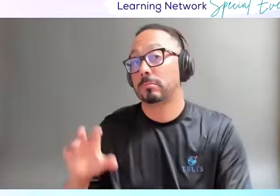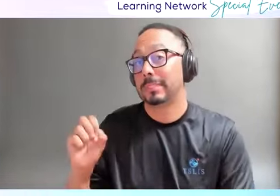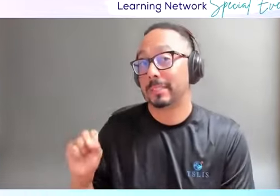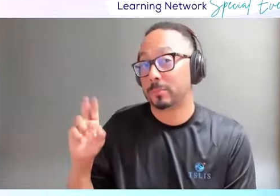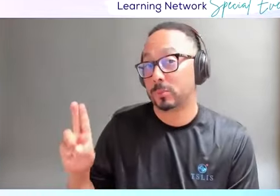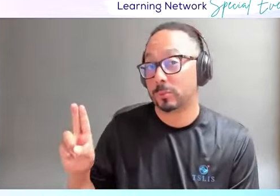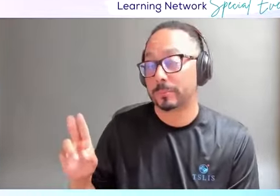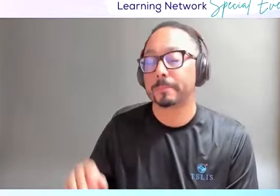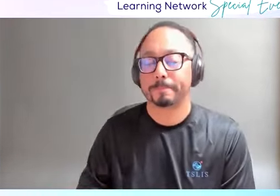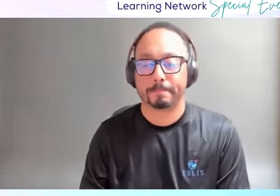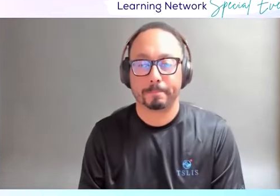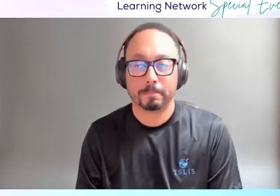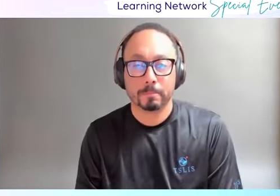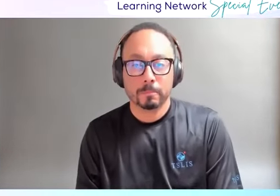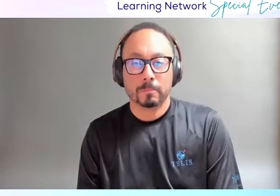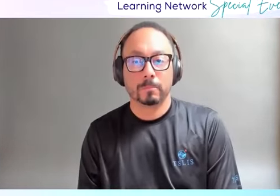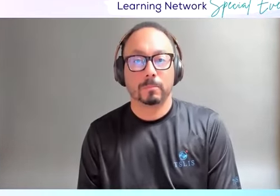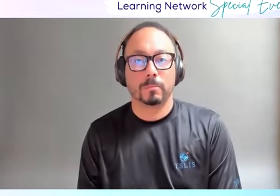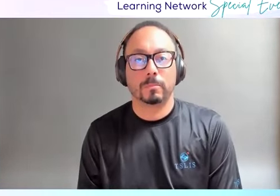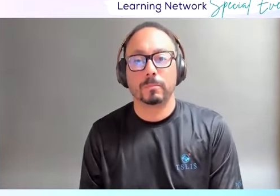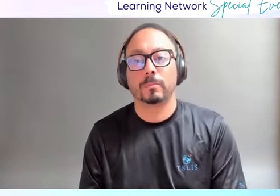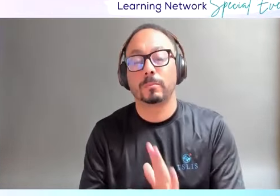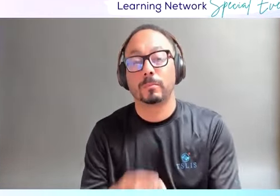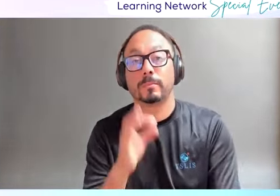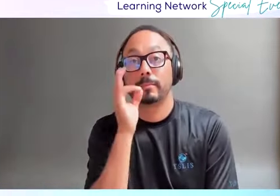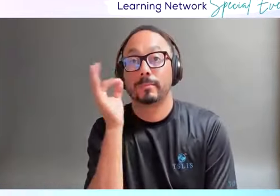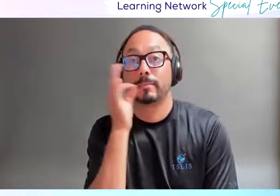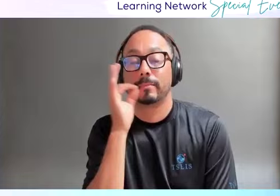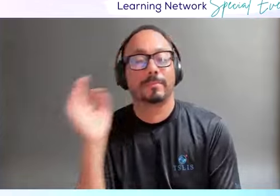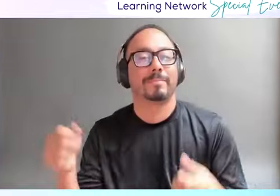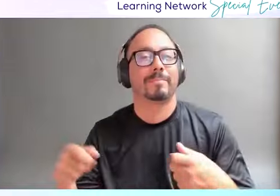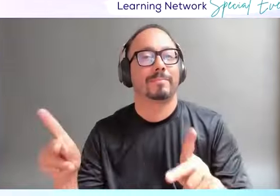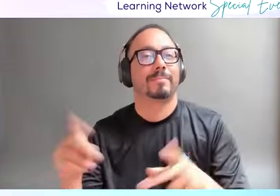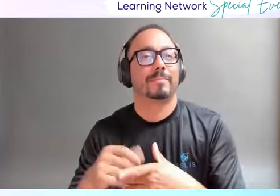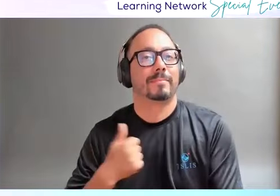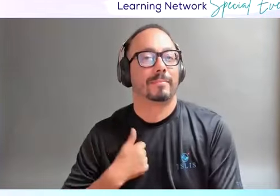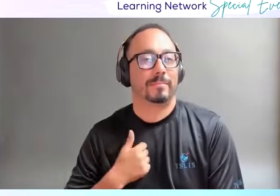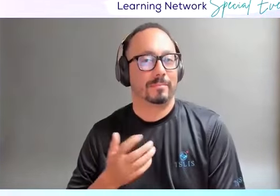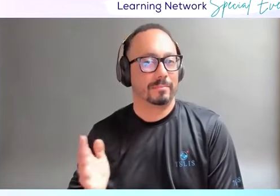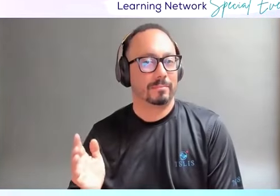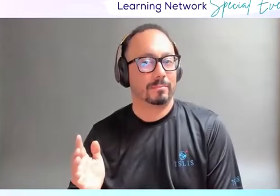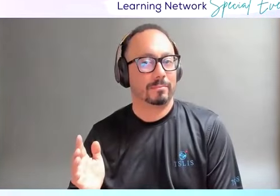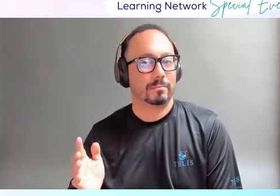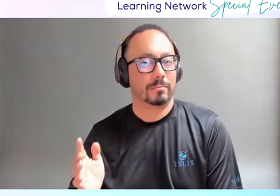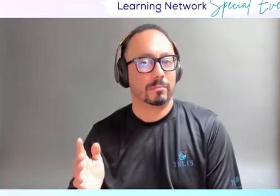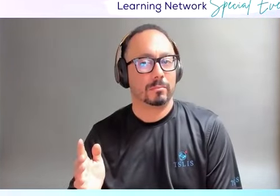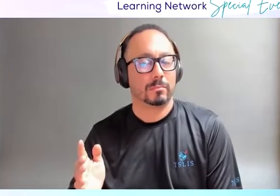cannabis is legal. Cannabis is used, it's not supposed to be legal for people